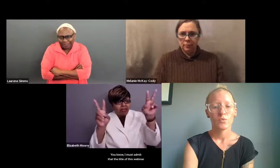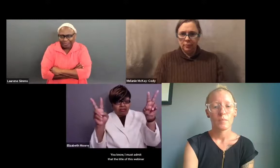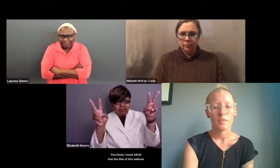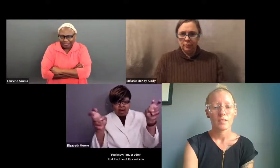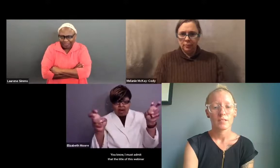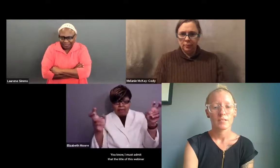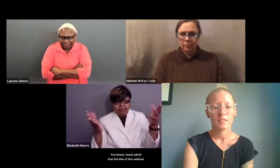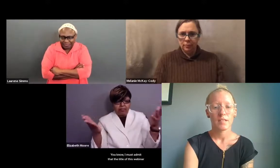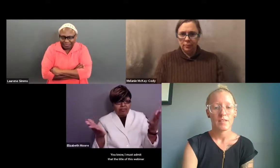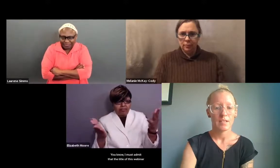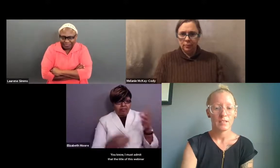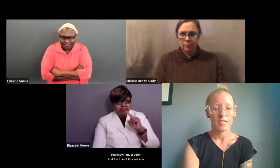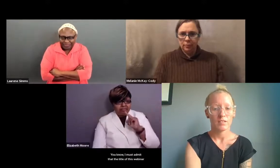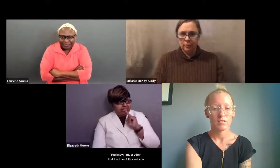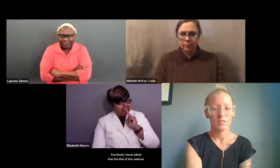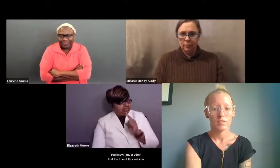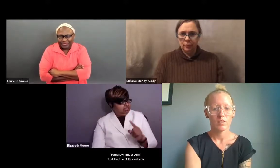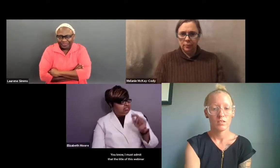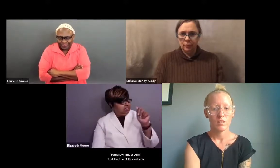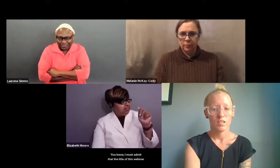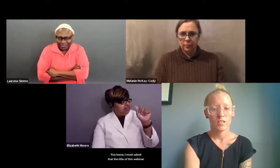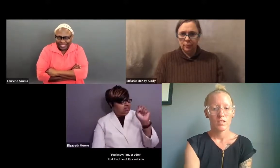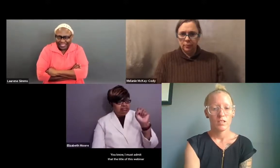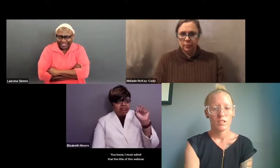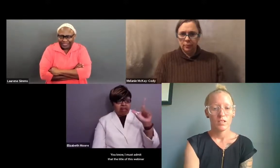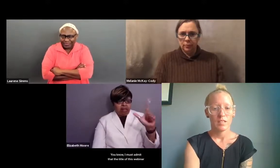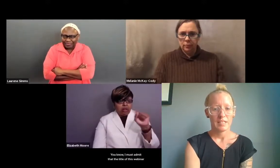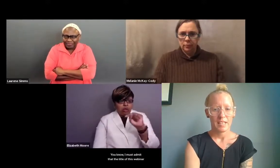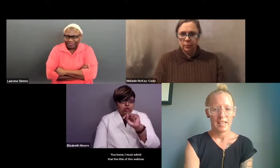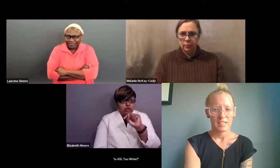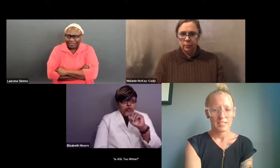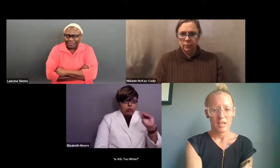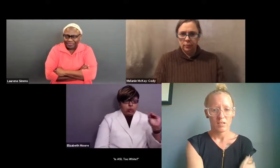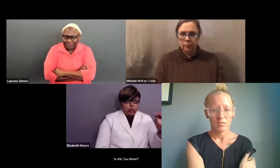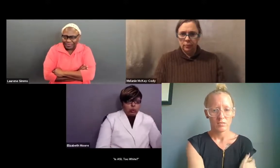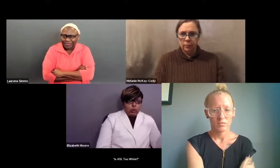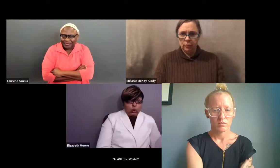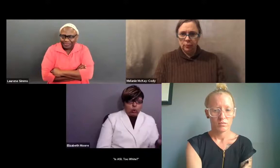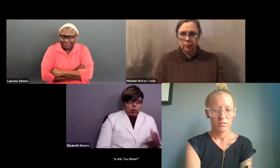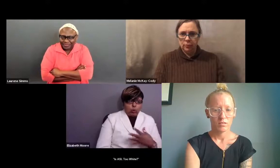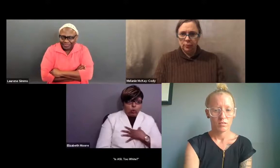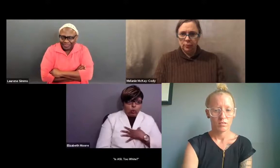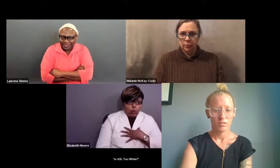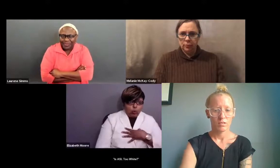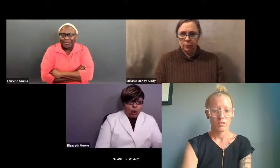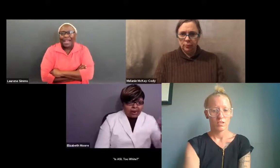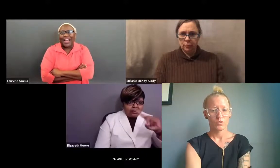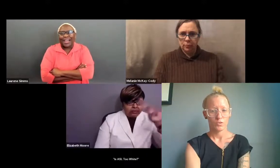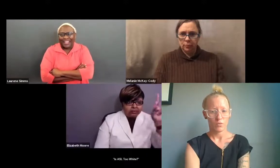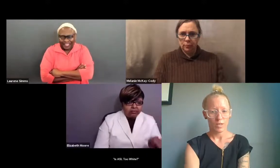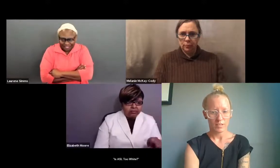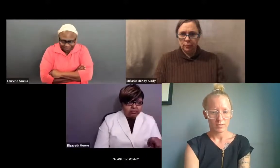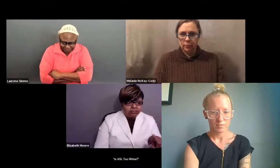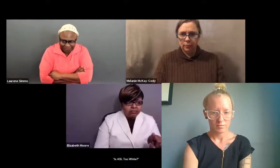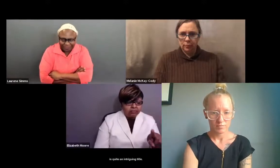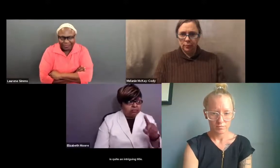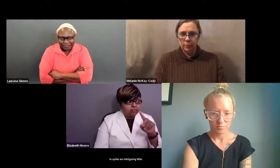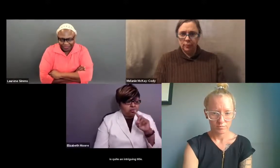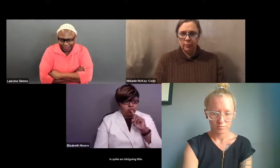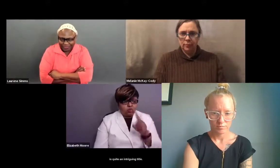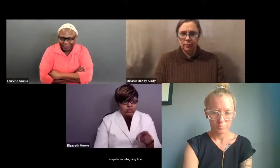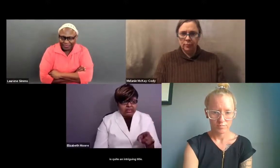We need to admit that that title is ASL too white.